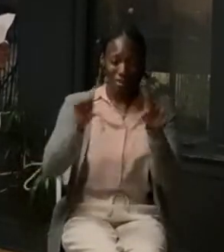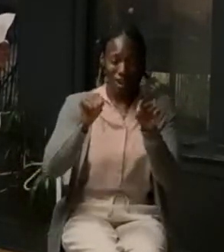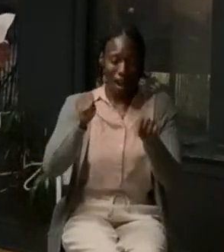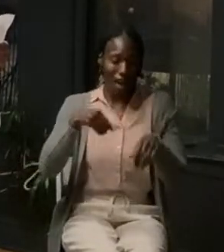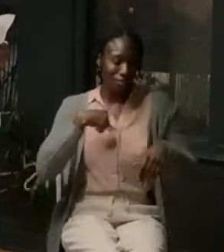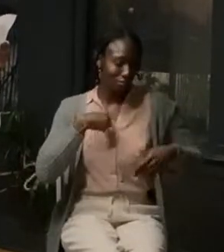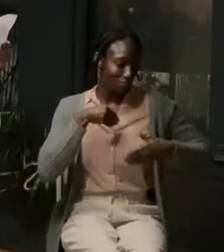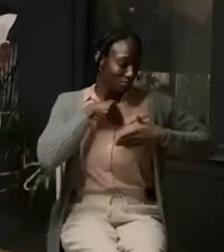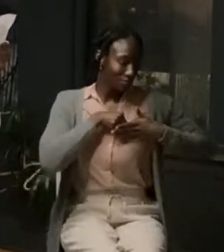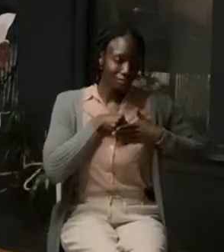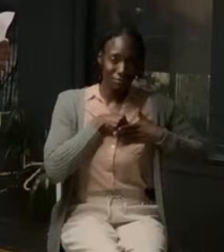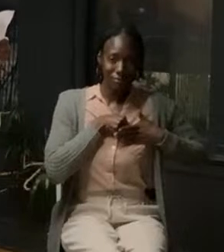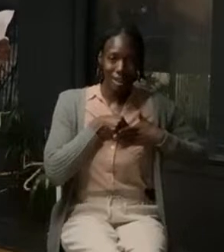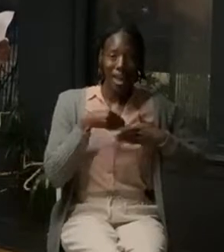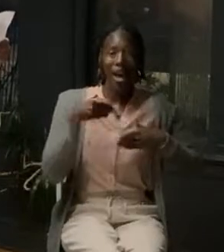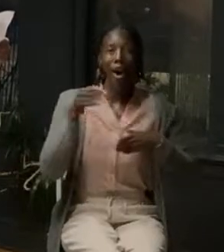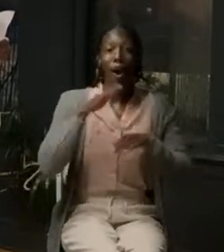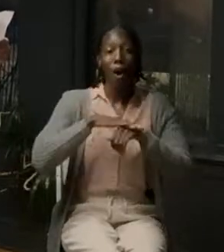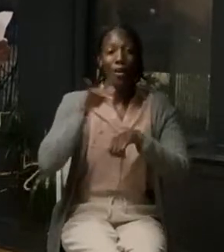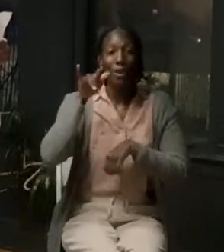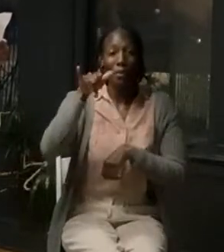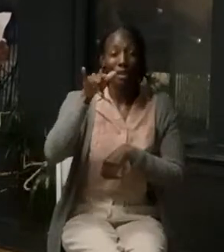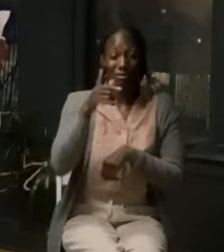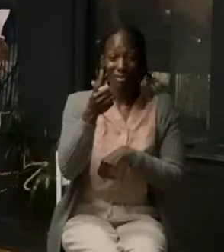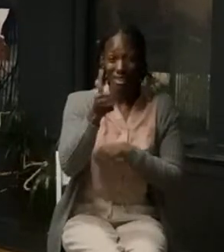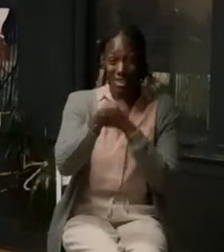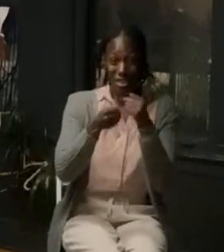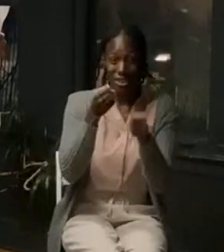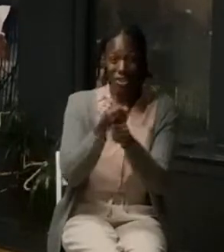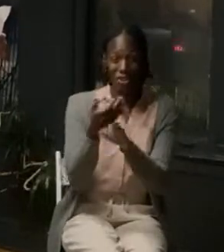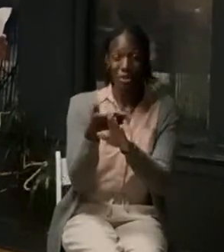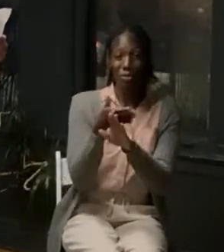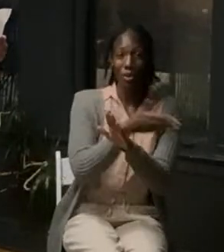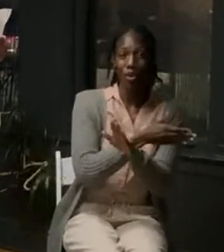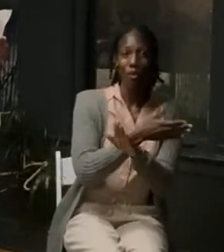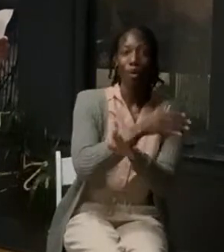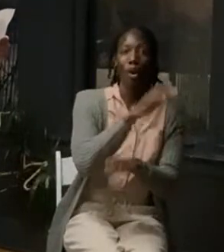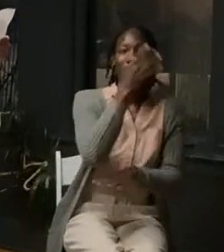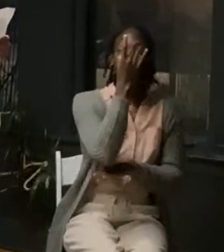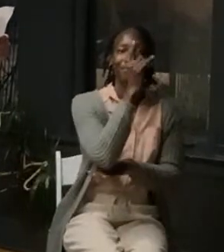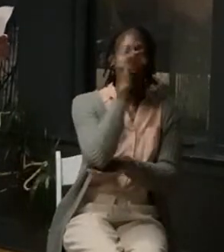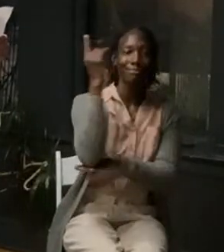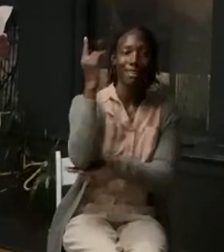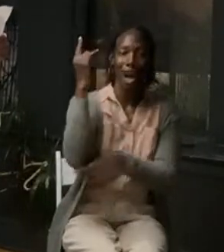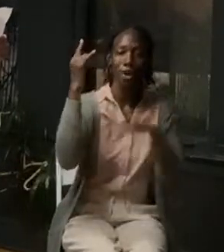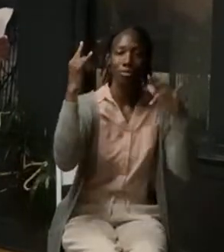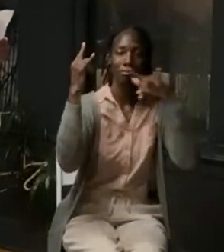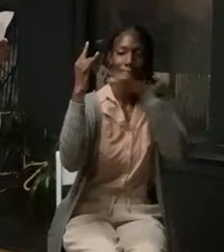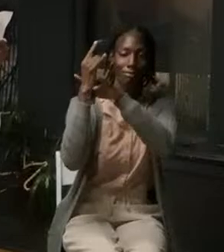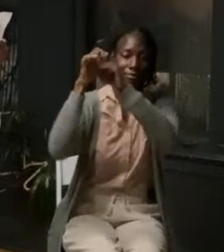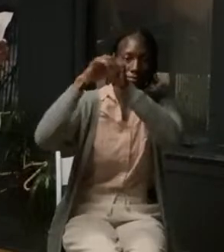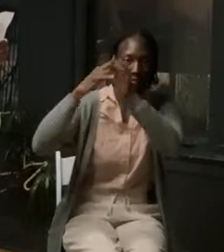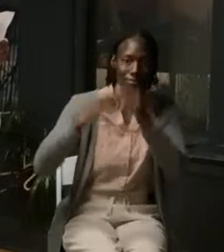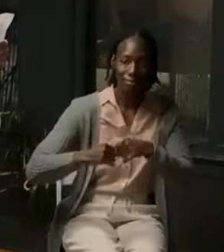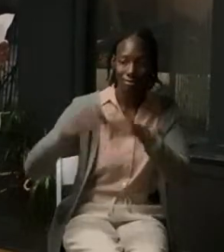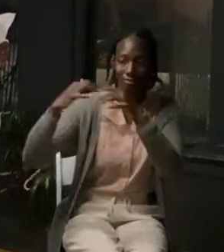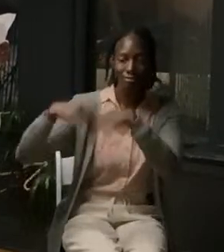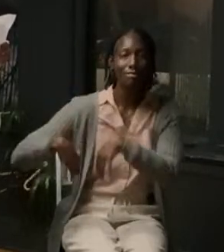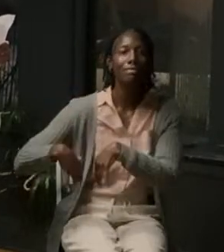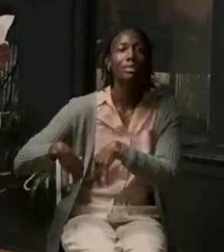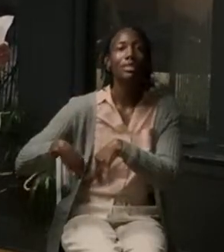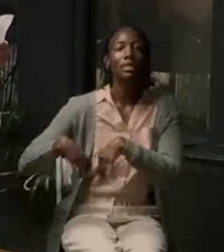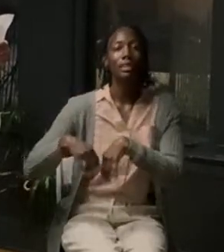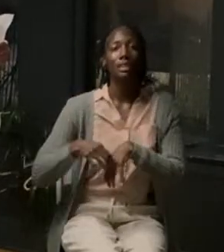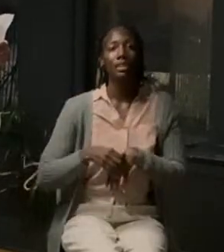bra on the plane. A decade before the towers fell and airports were slipped into like album